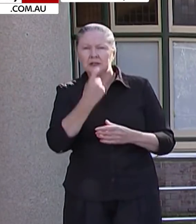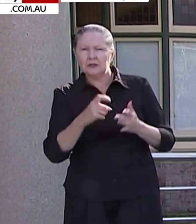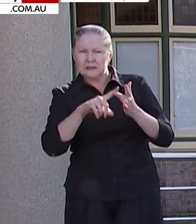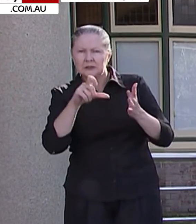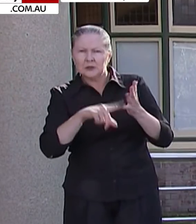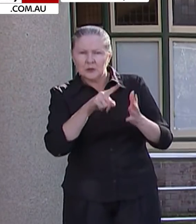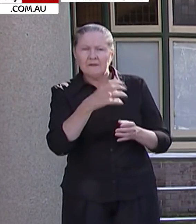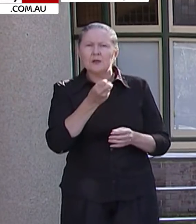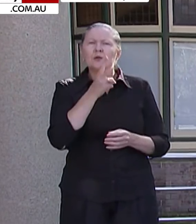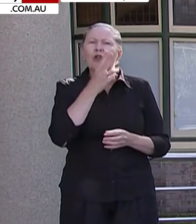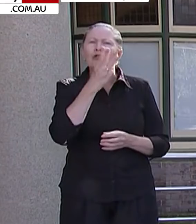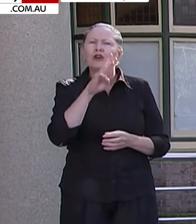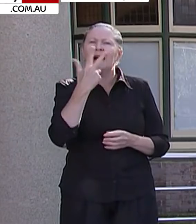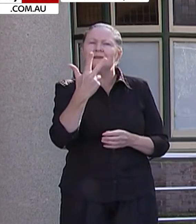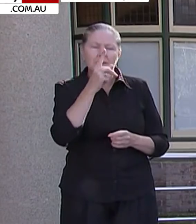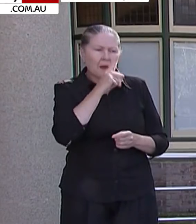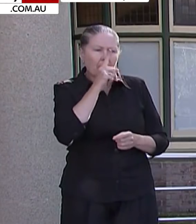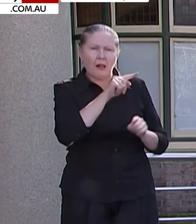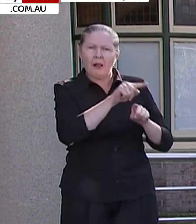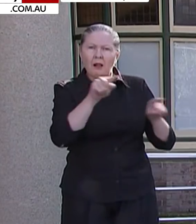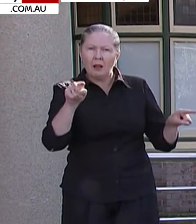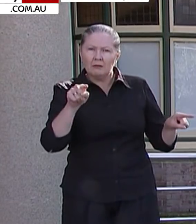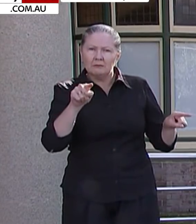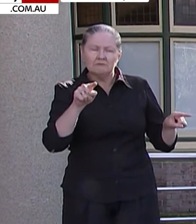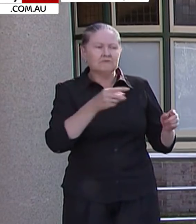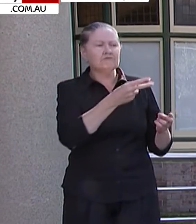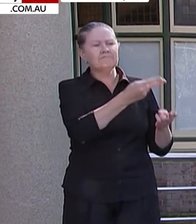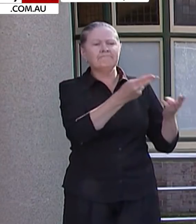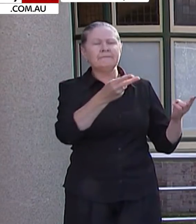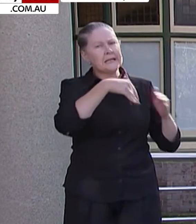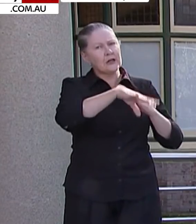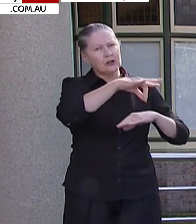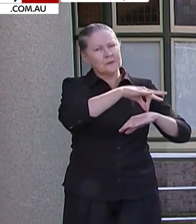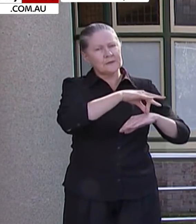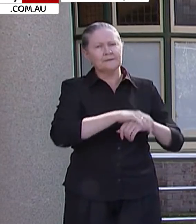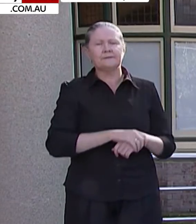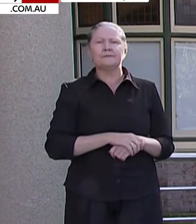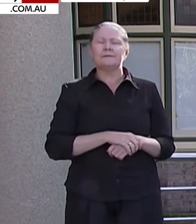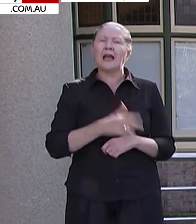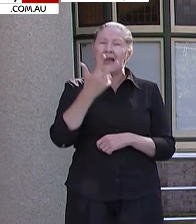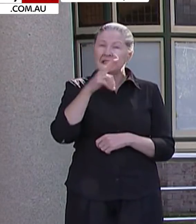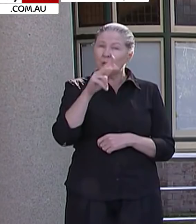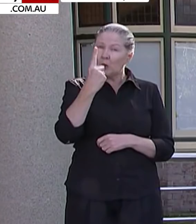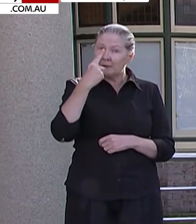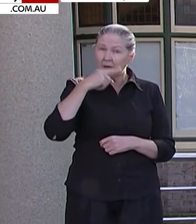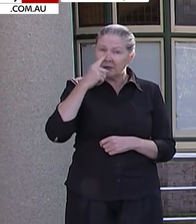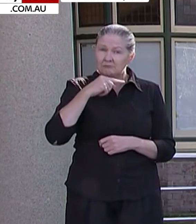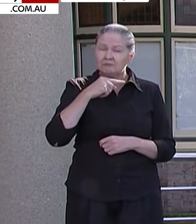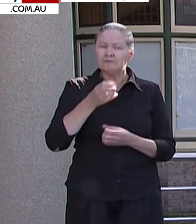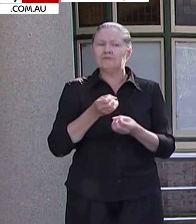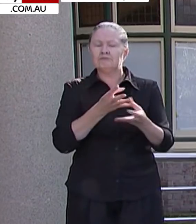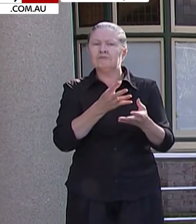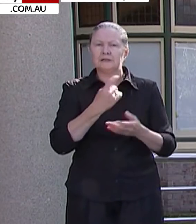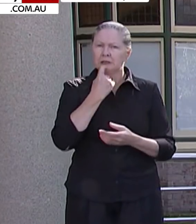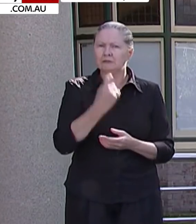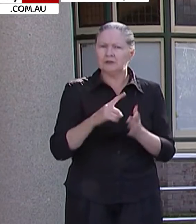238 patients as at 6:30 this morning were in hospital. 81 are in intensive care